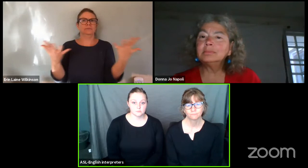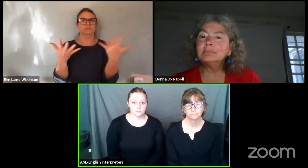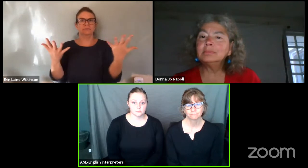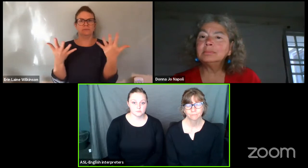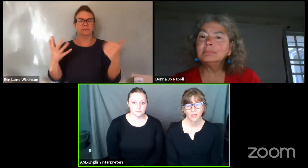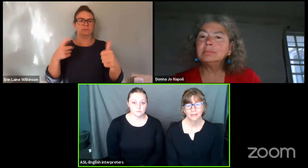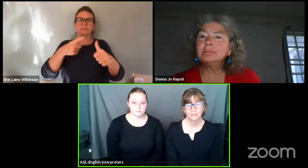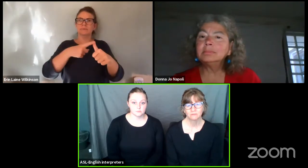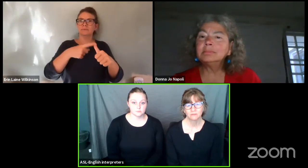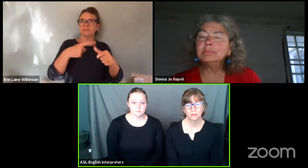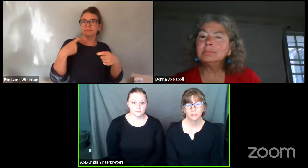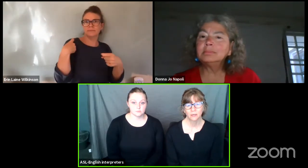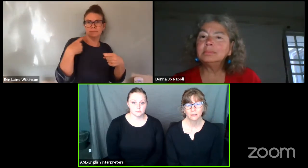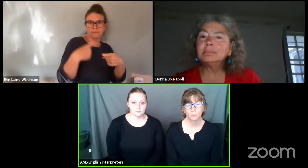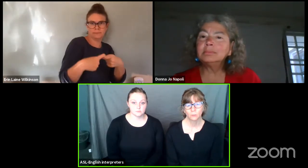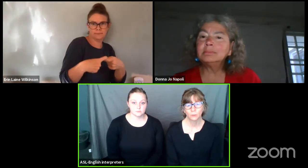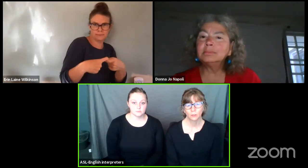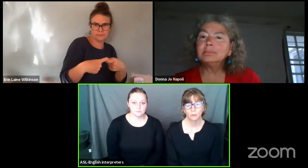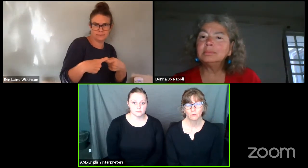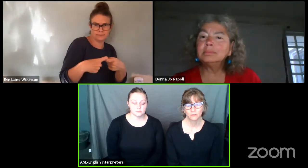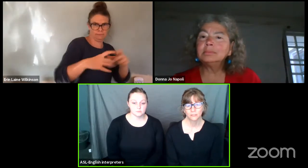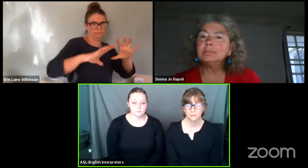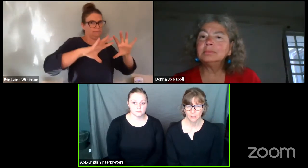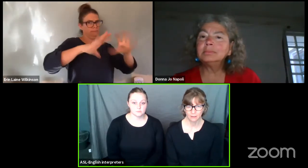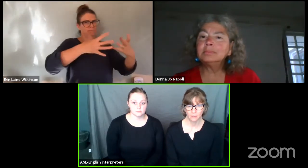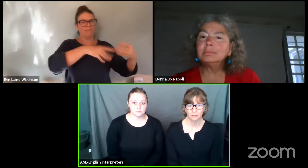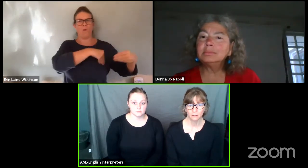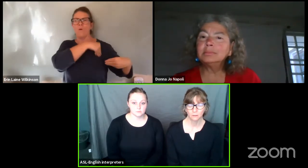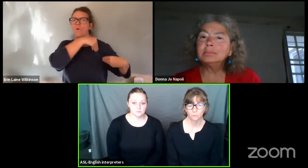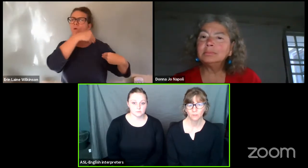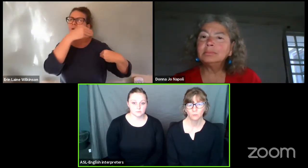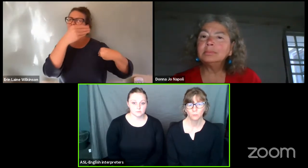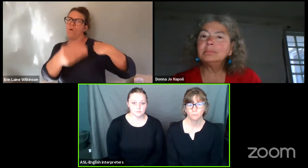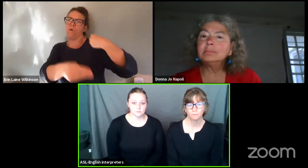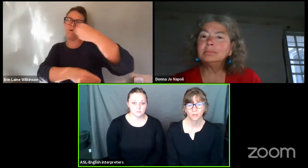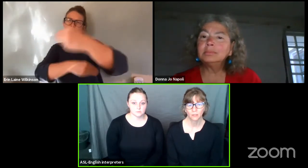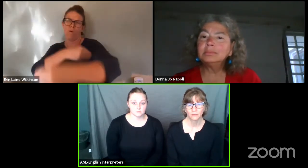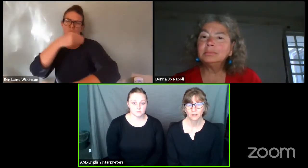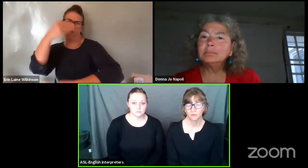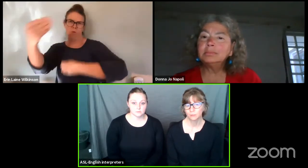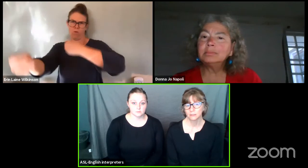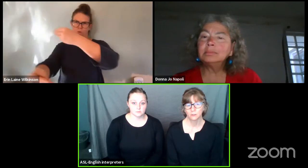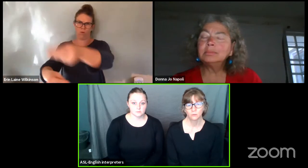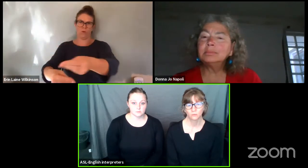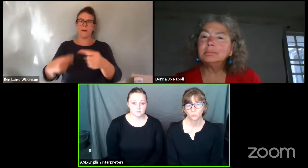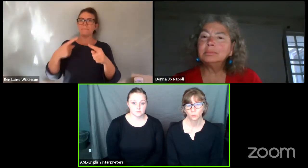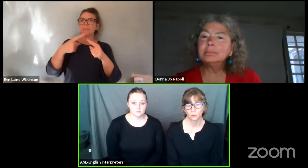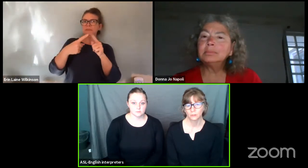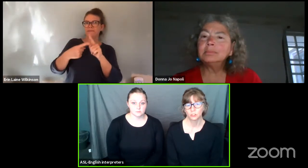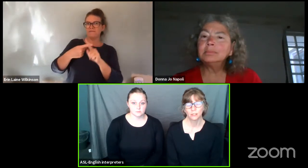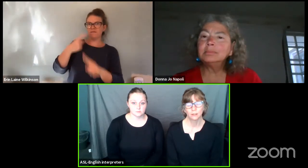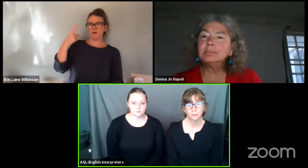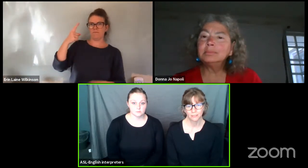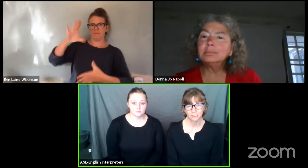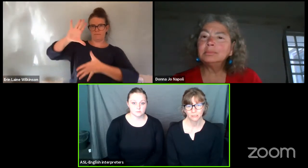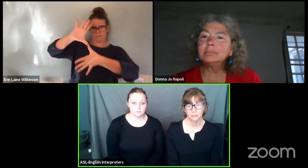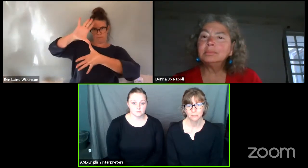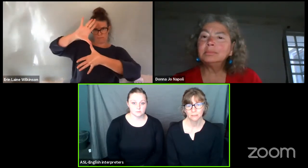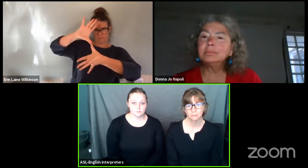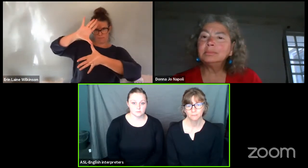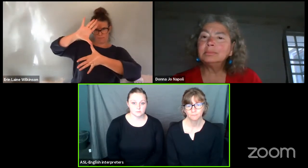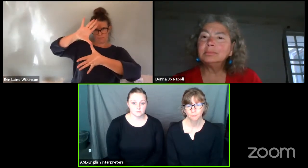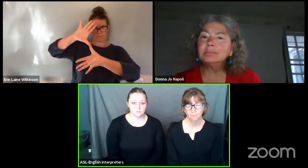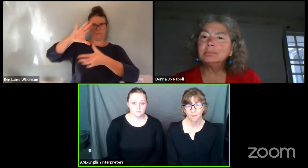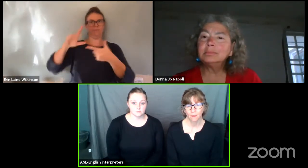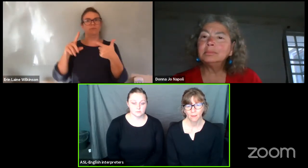has a very high number of Hispanic people. that have been here for